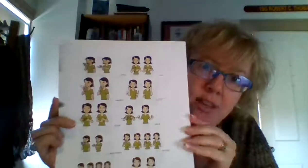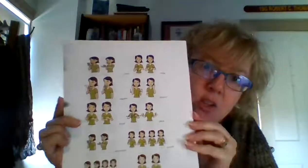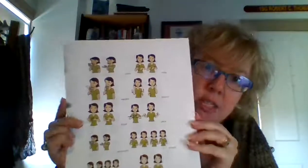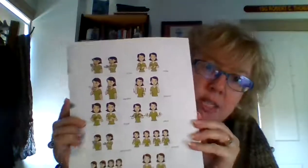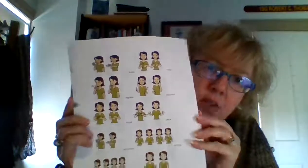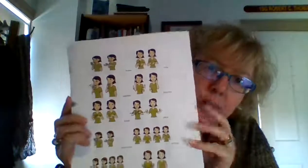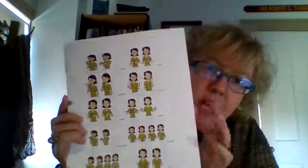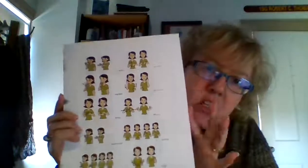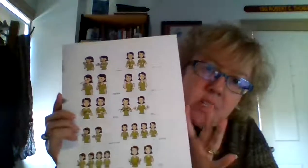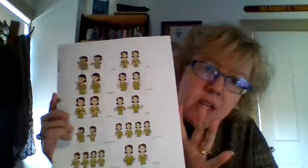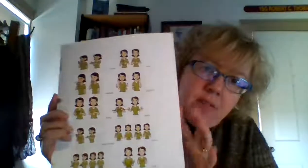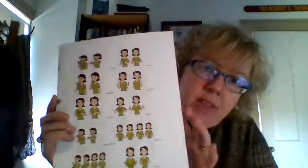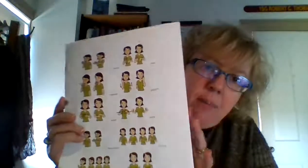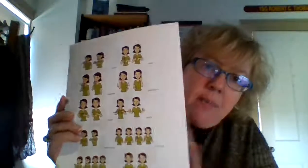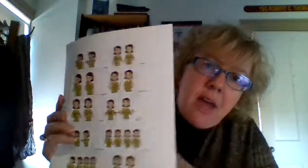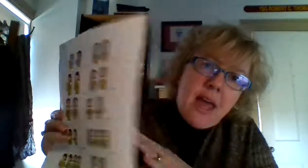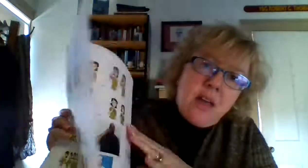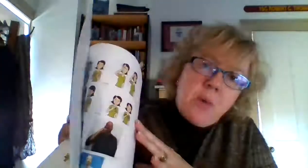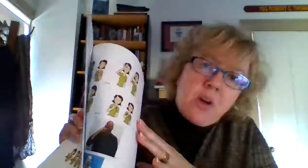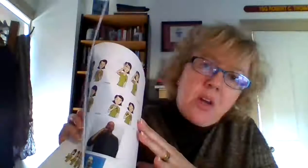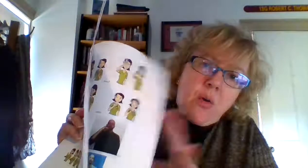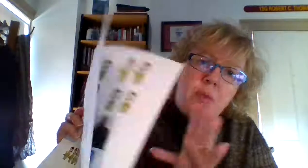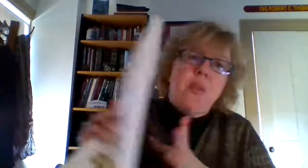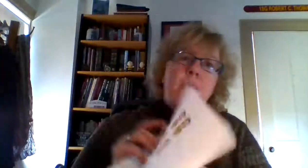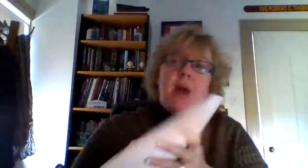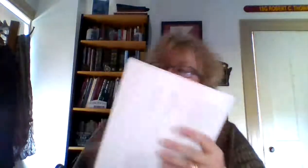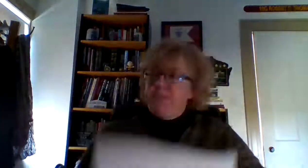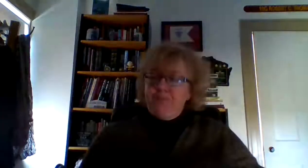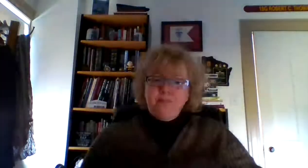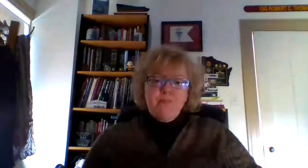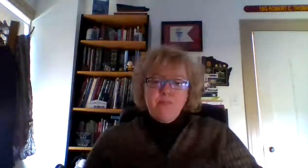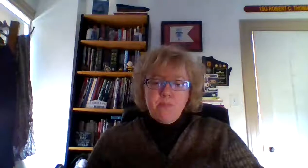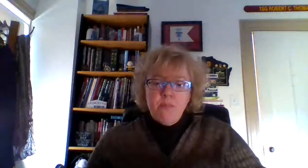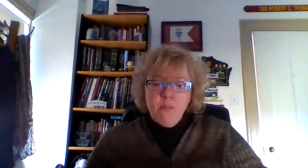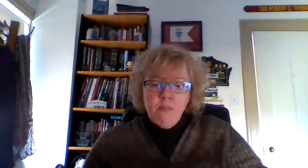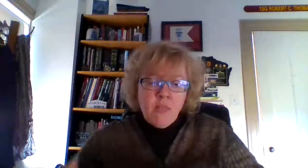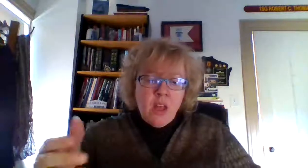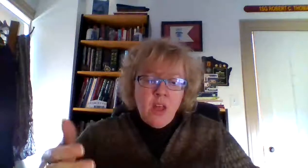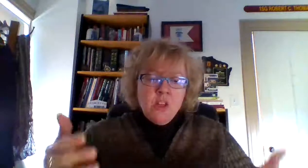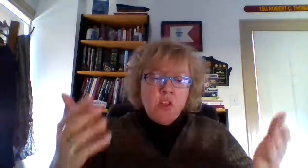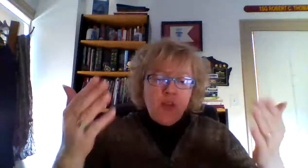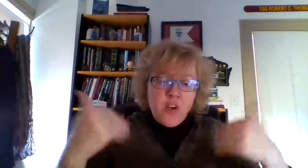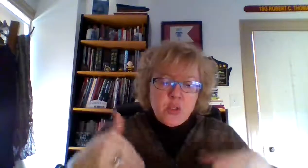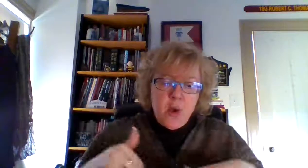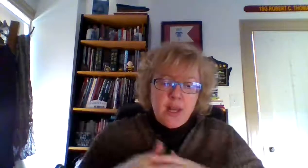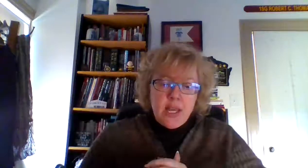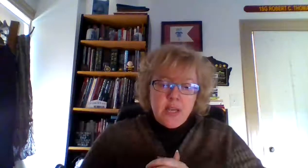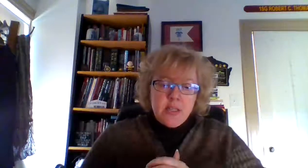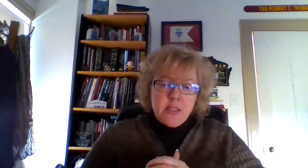There's several pages of them, and we're going to go through them now. So the first one is